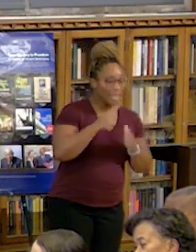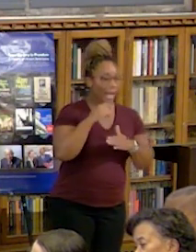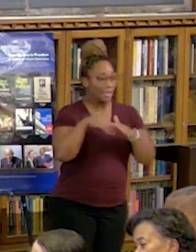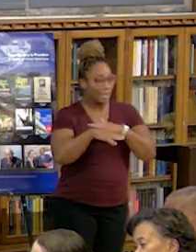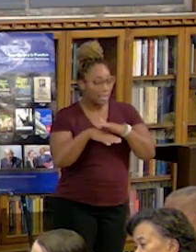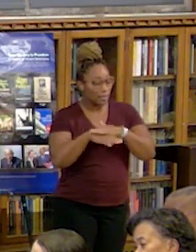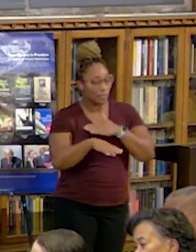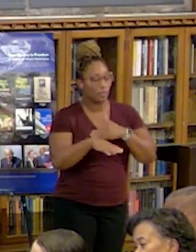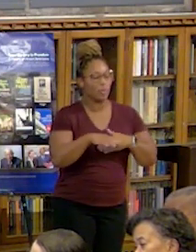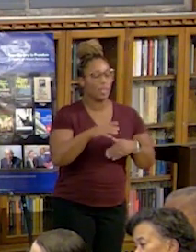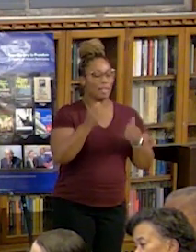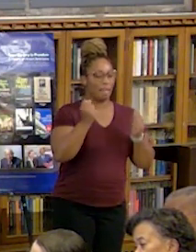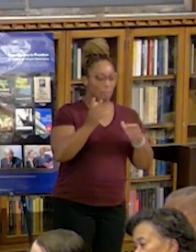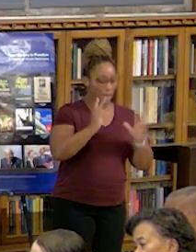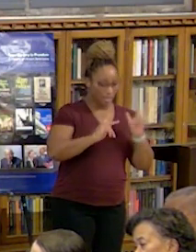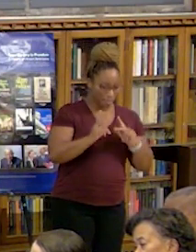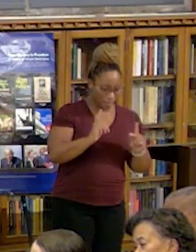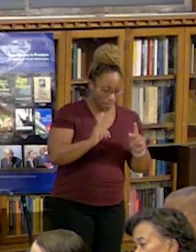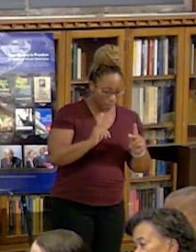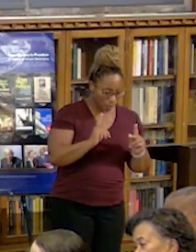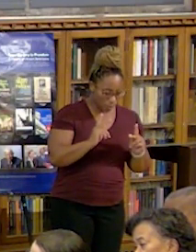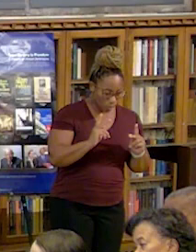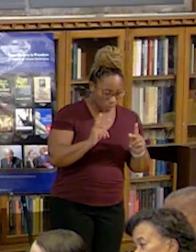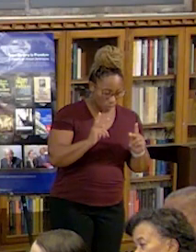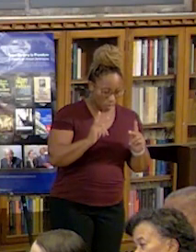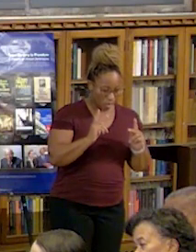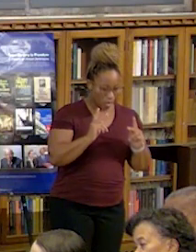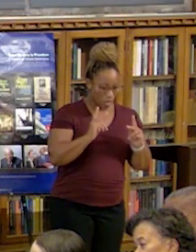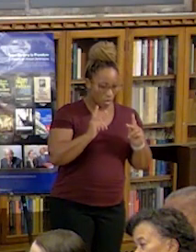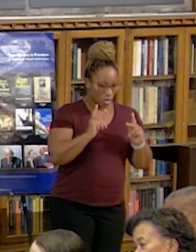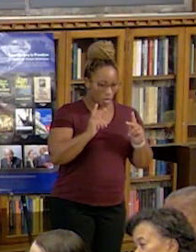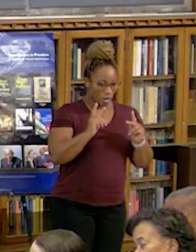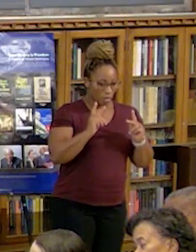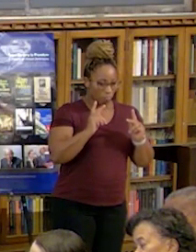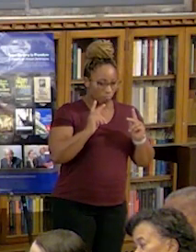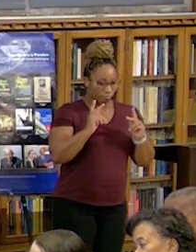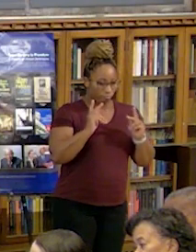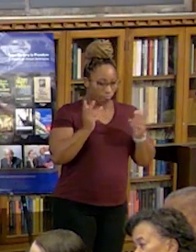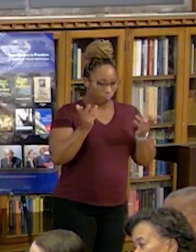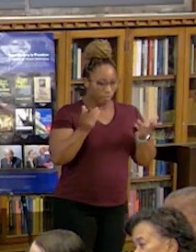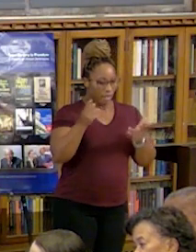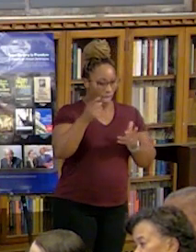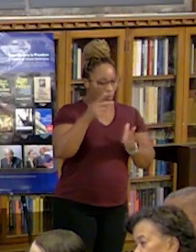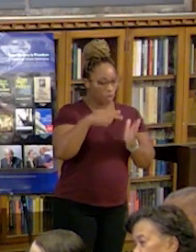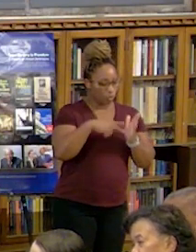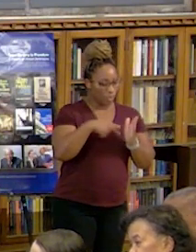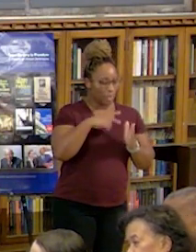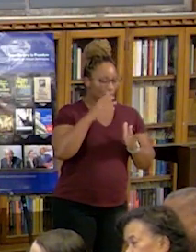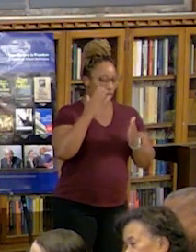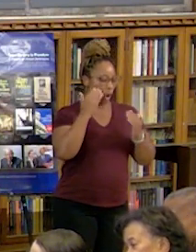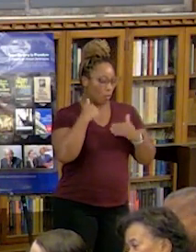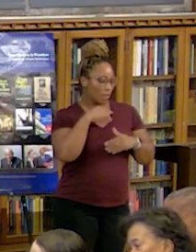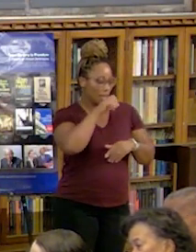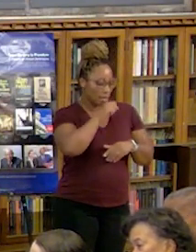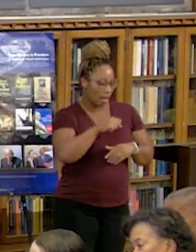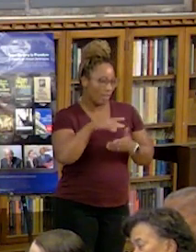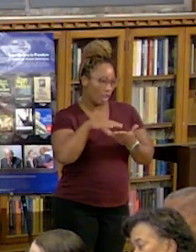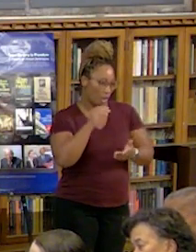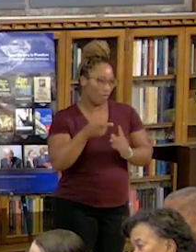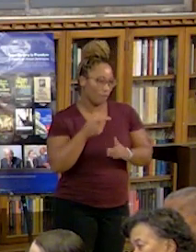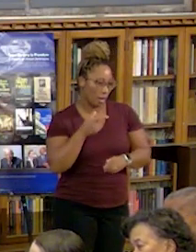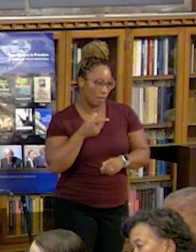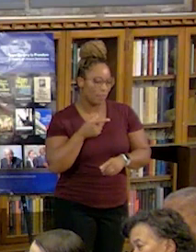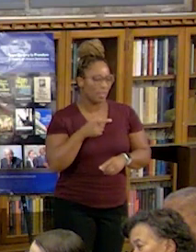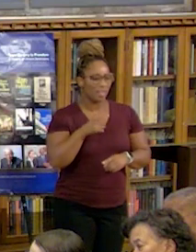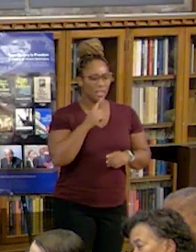accessible that many people would read hopefully love learn from so I